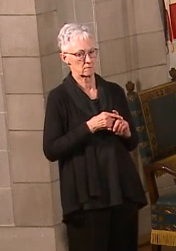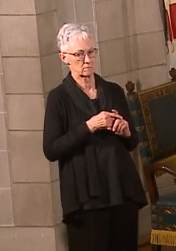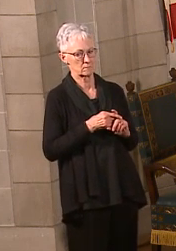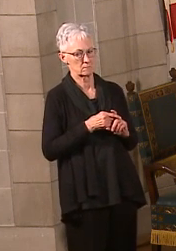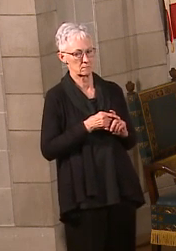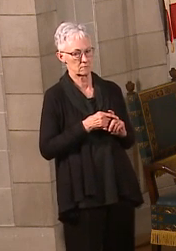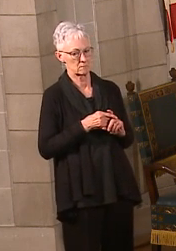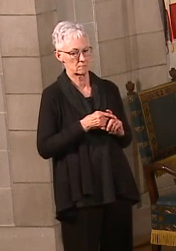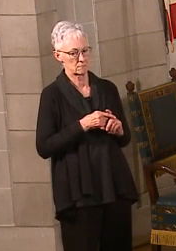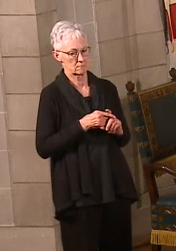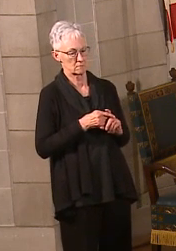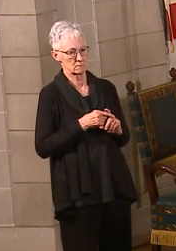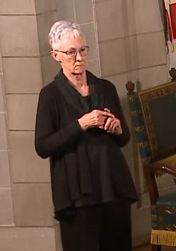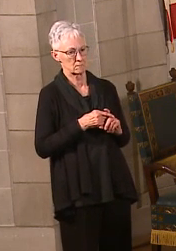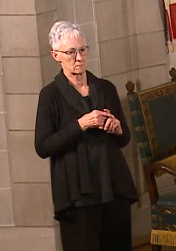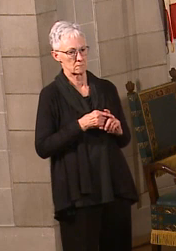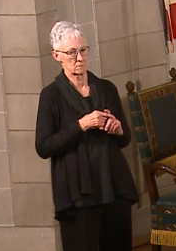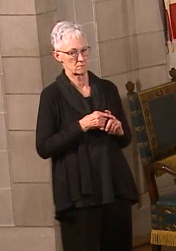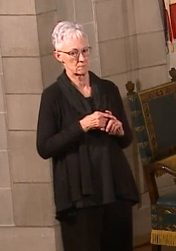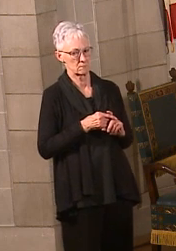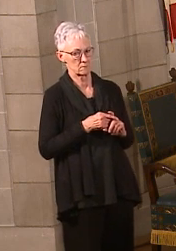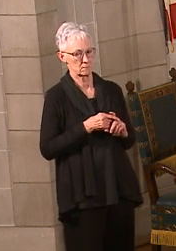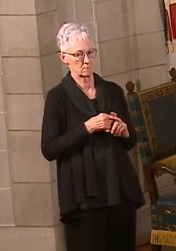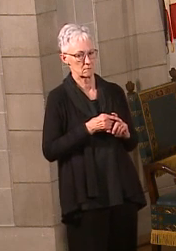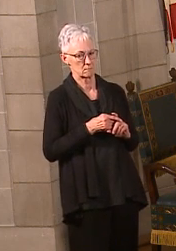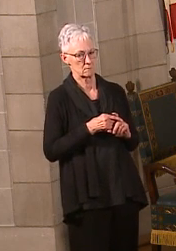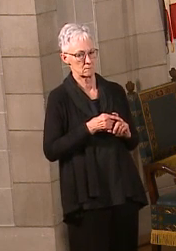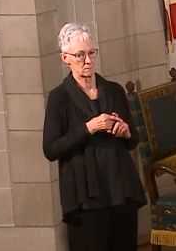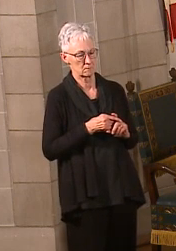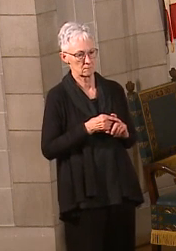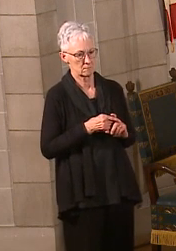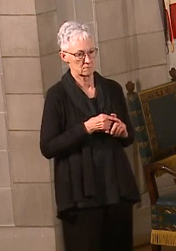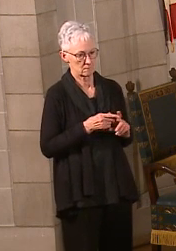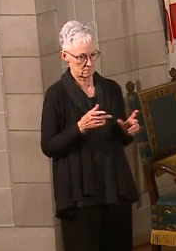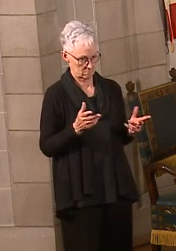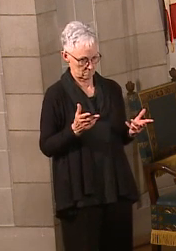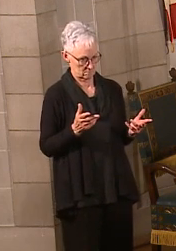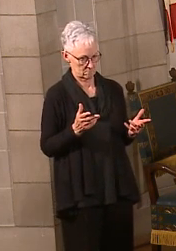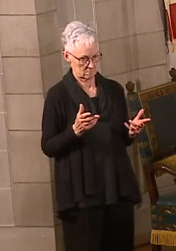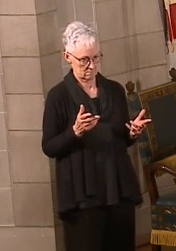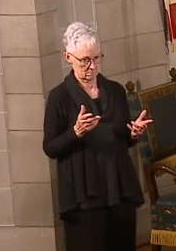distance in their jobs. So the